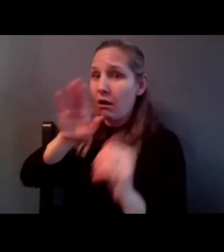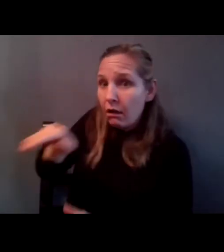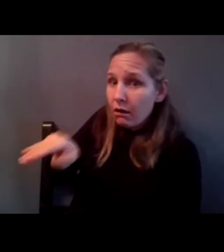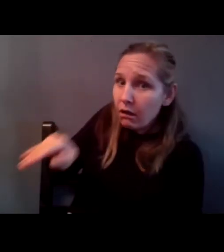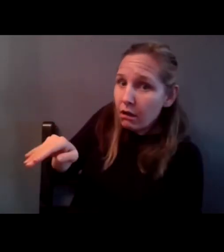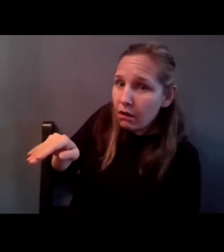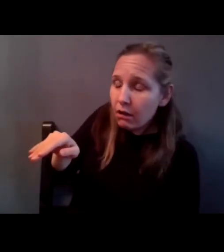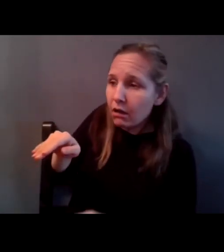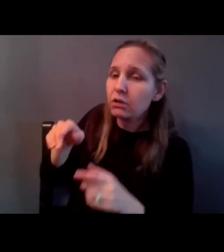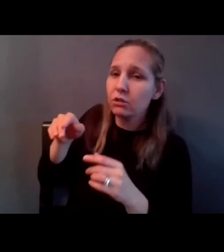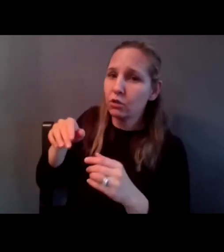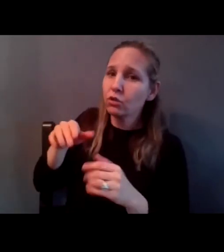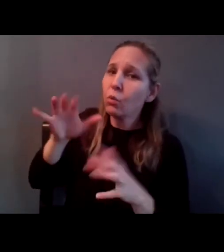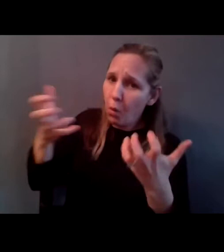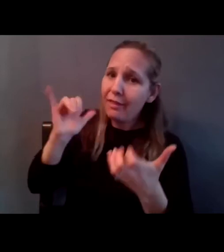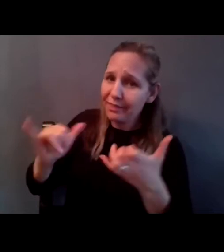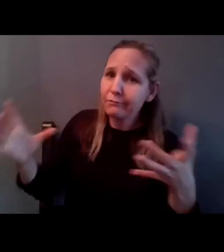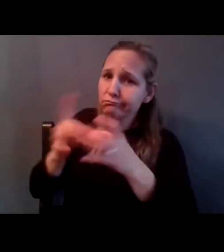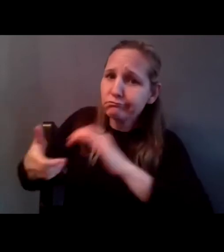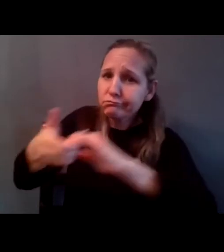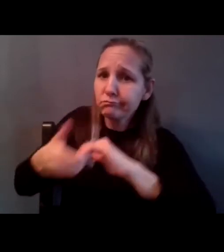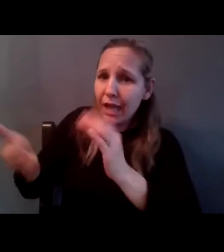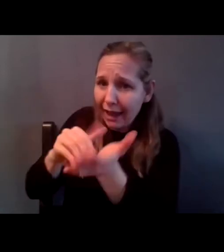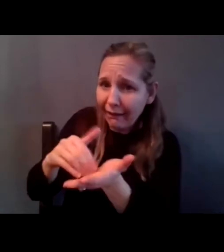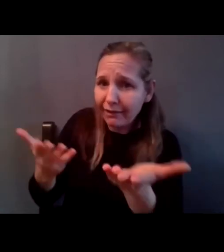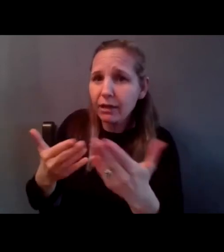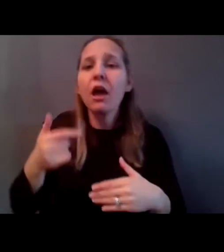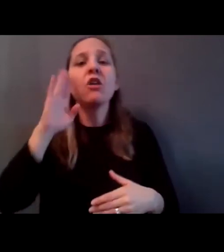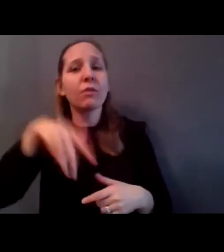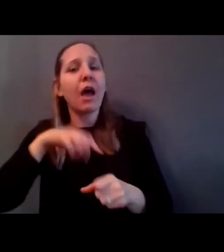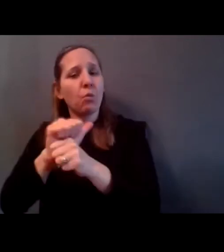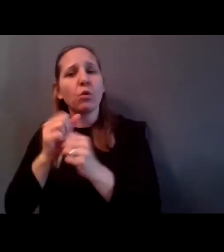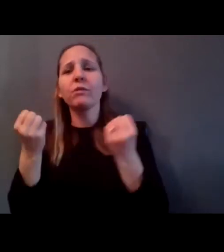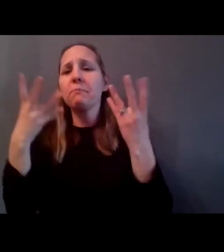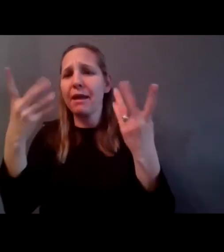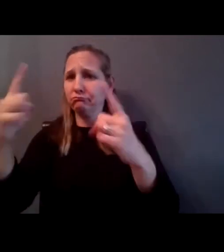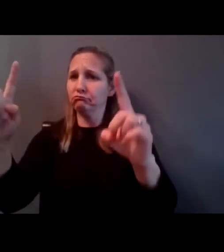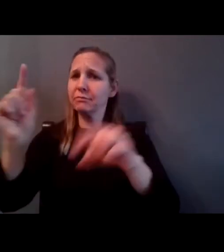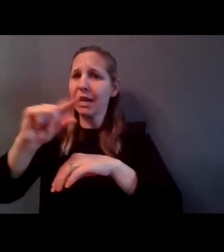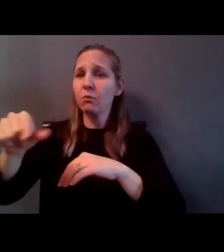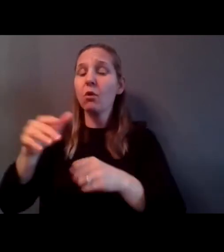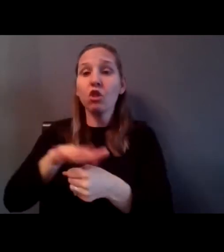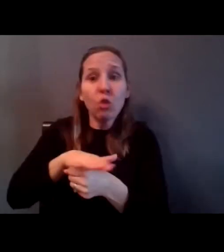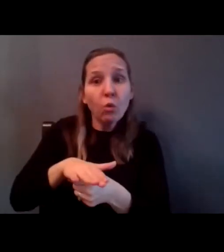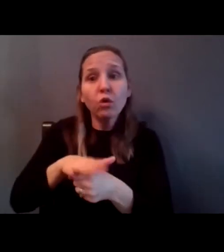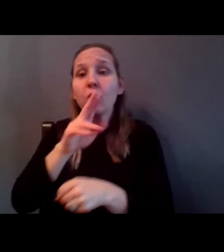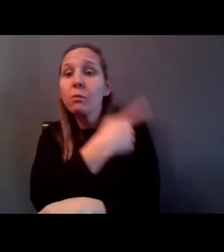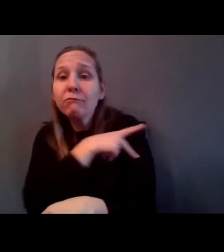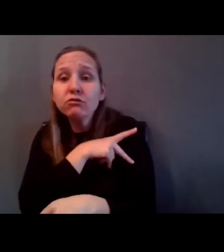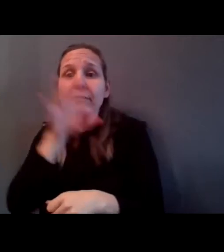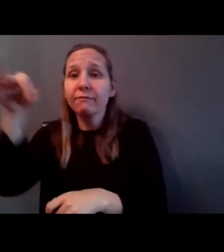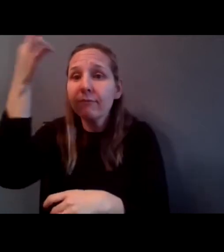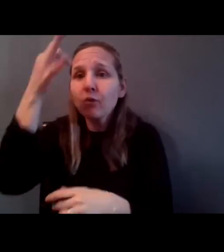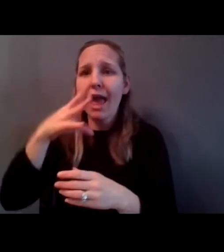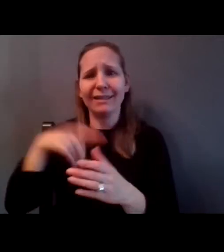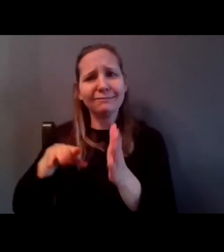honored to work with many successive governments, both local, provincial, and federal, and built many